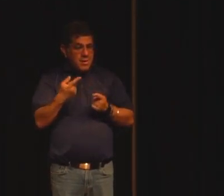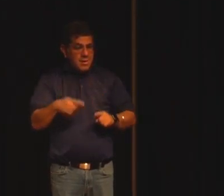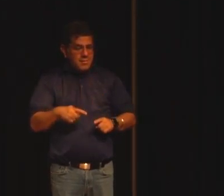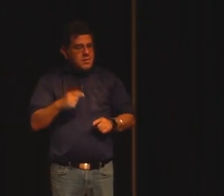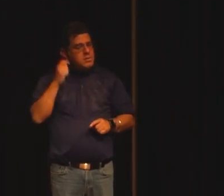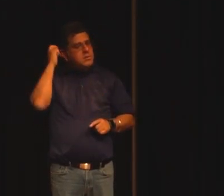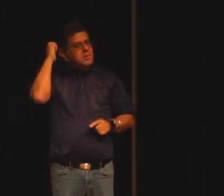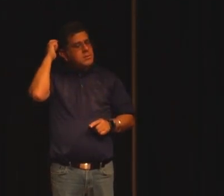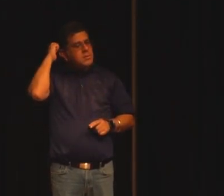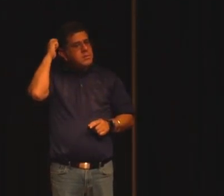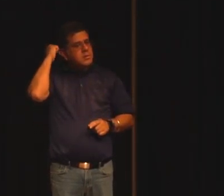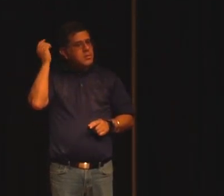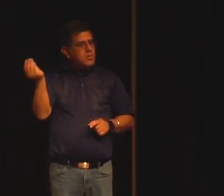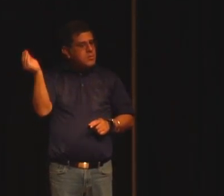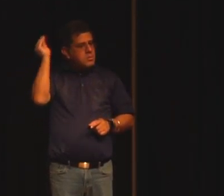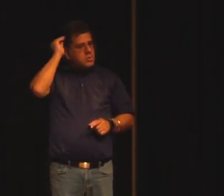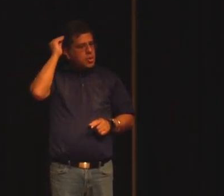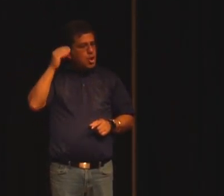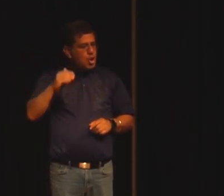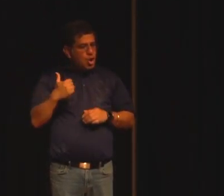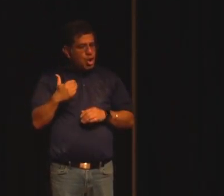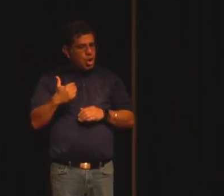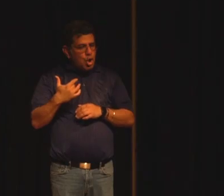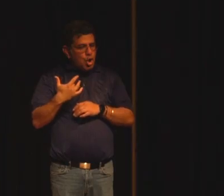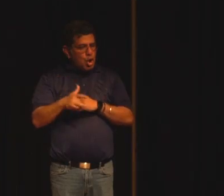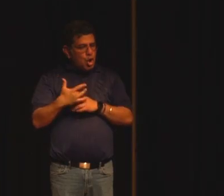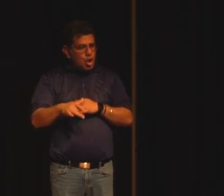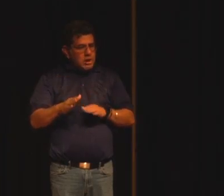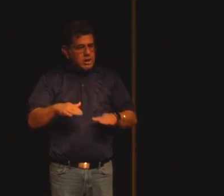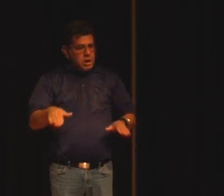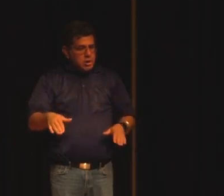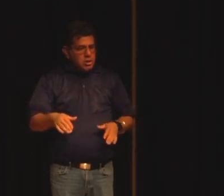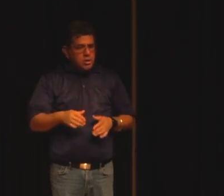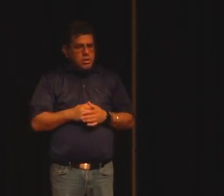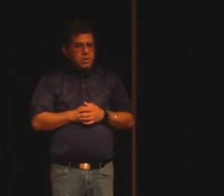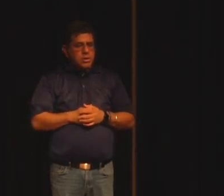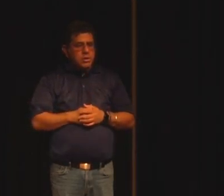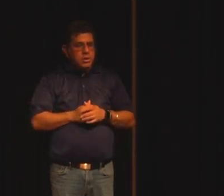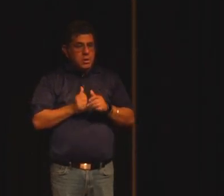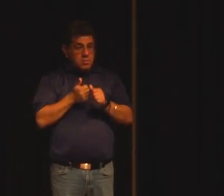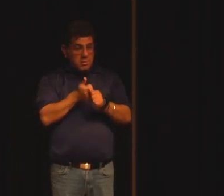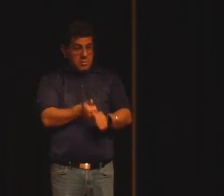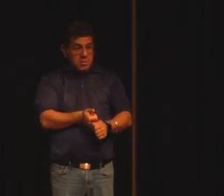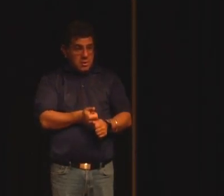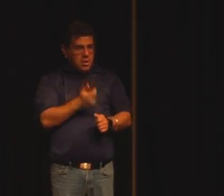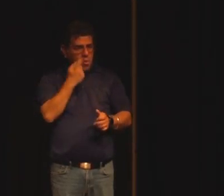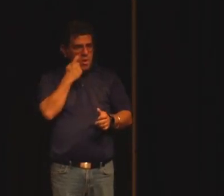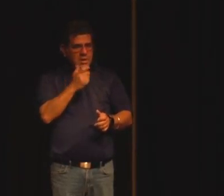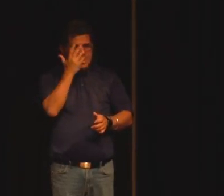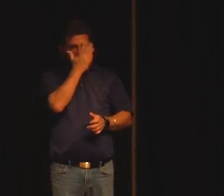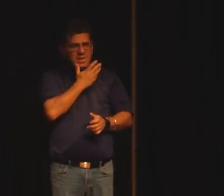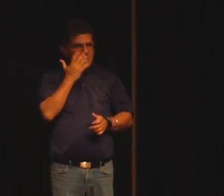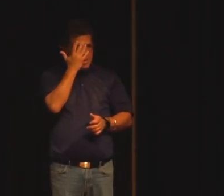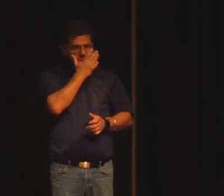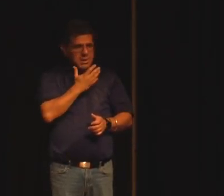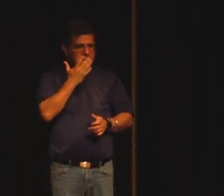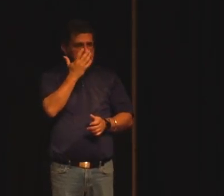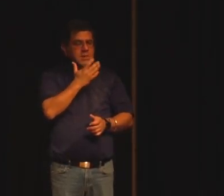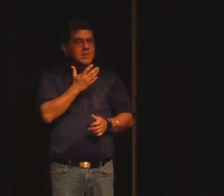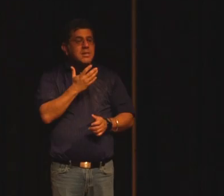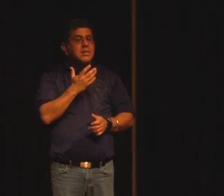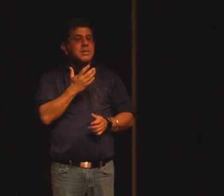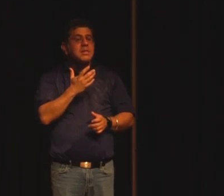because it was trained into us early in childhood. So as we were babies, we were learning to recognize faces. When we